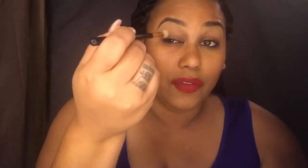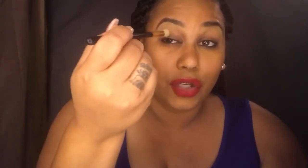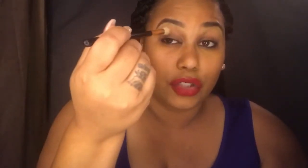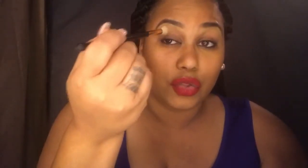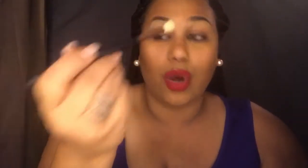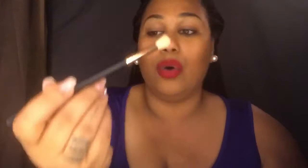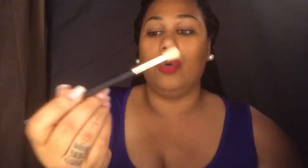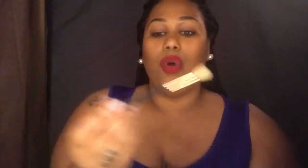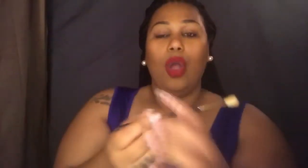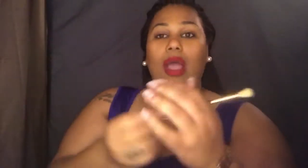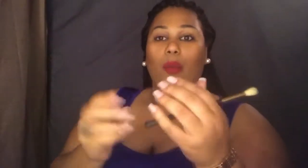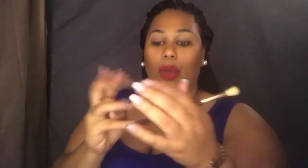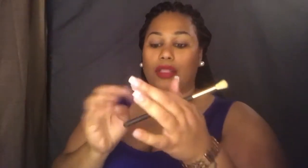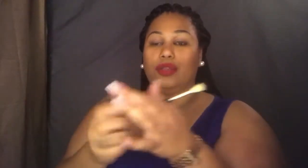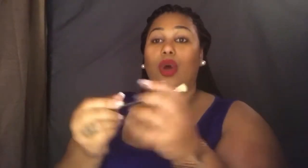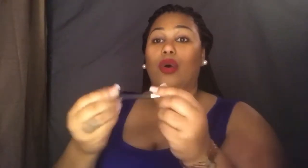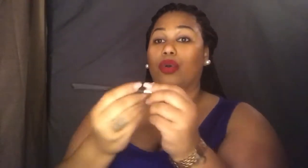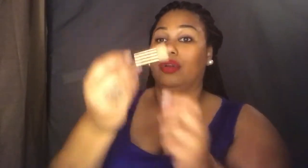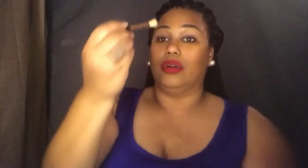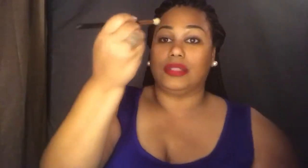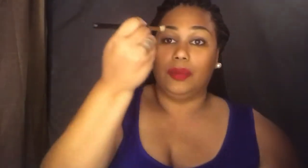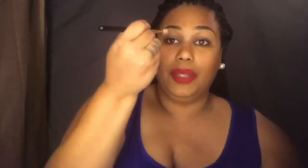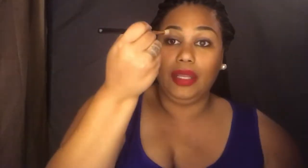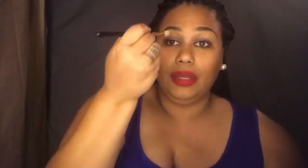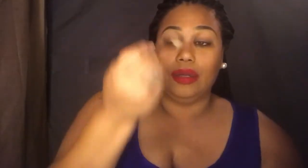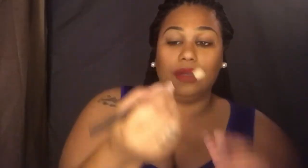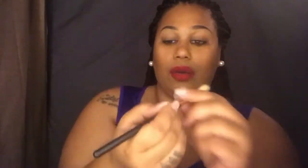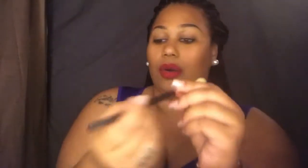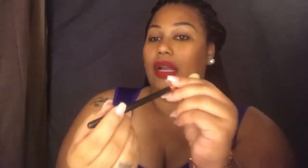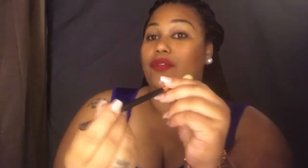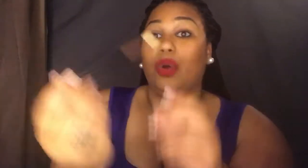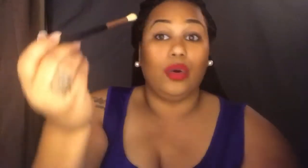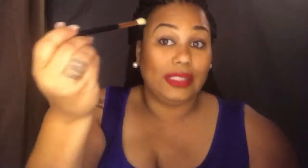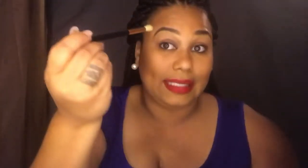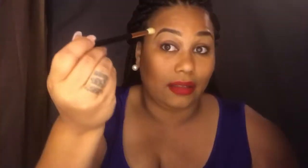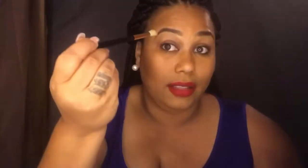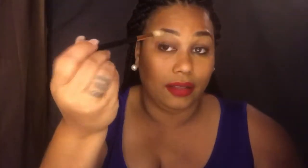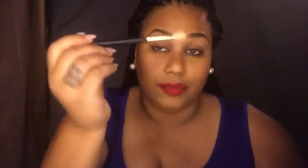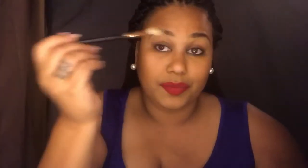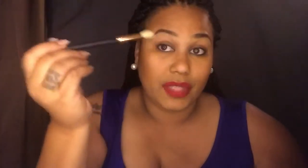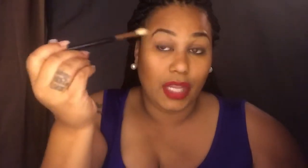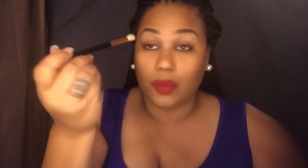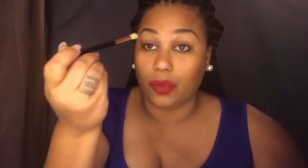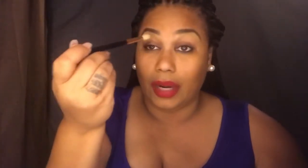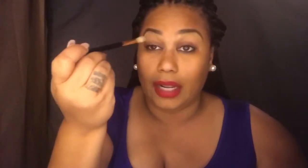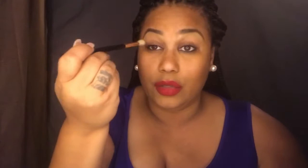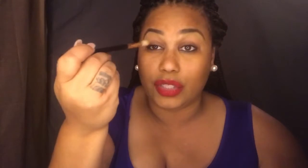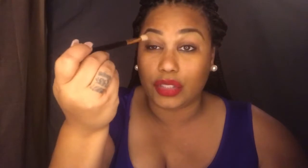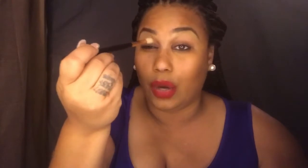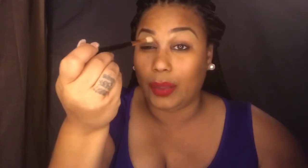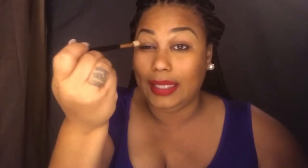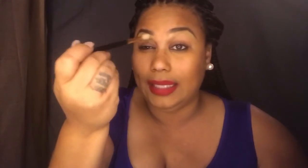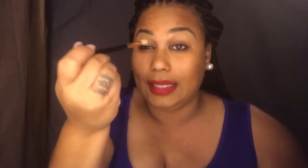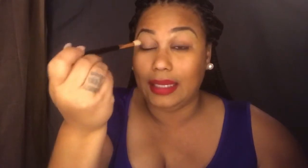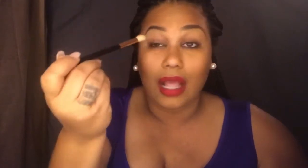good control, whether you hold yours up here or if you hold it down here, either one. And you just go in